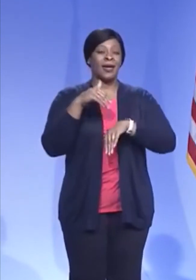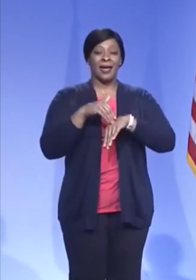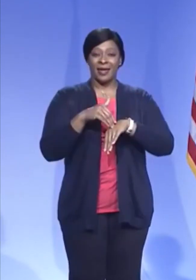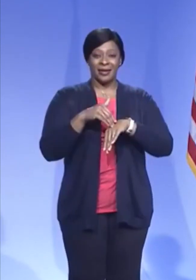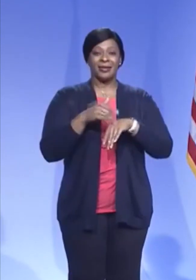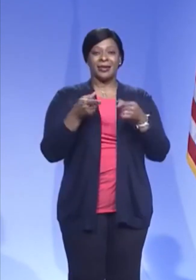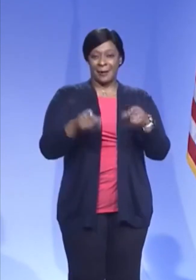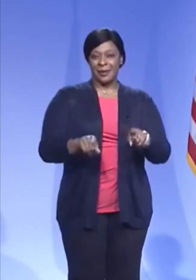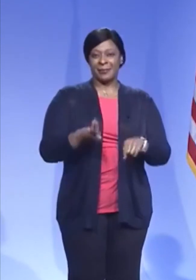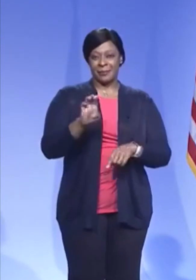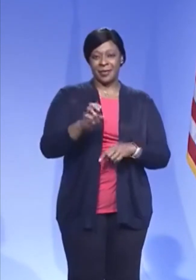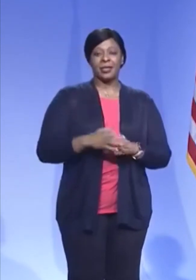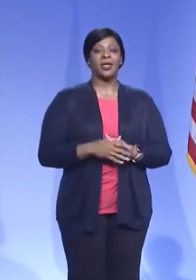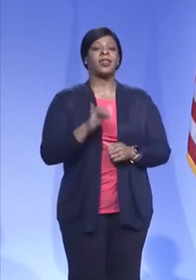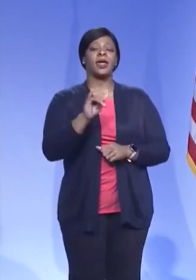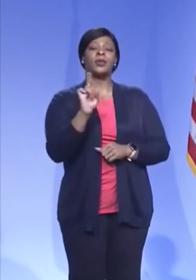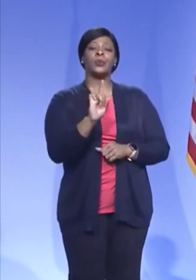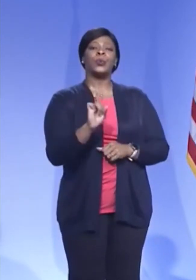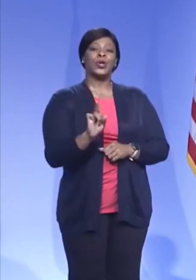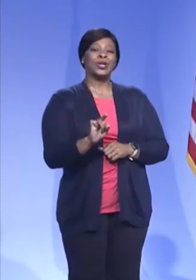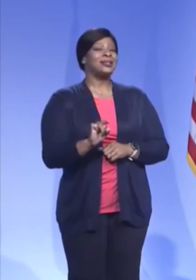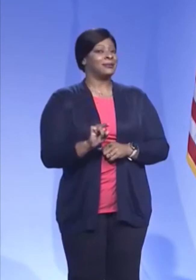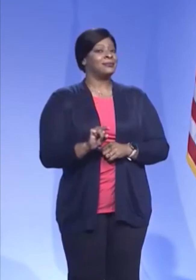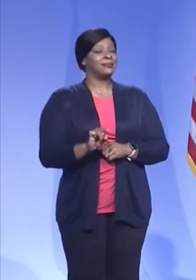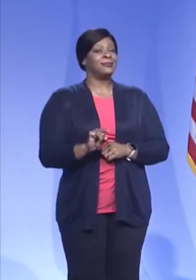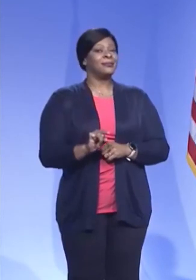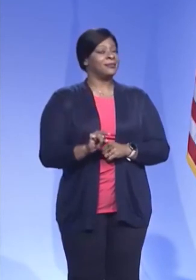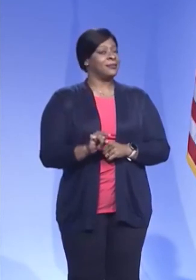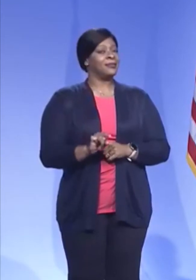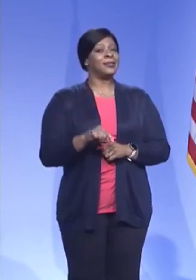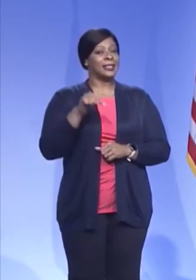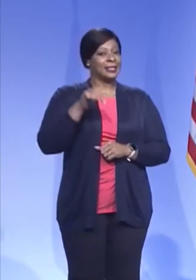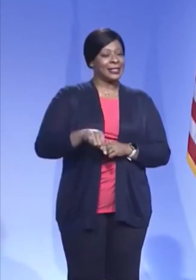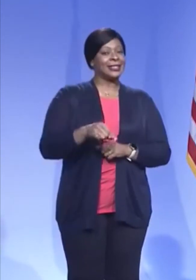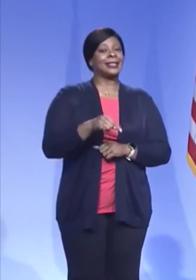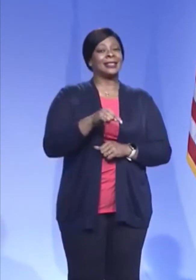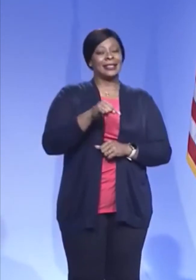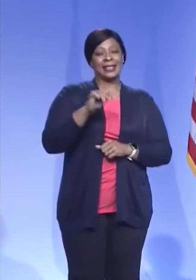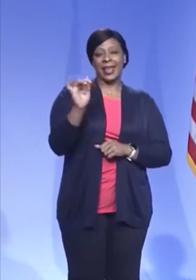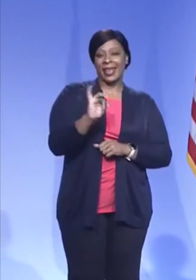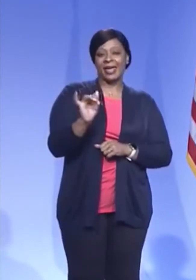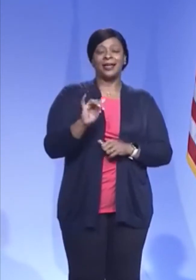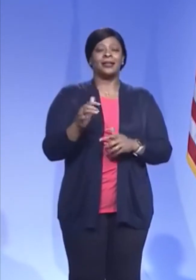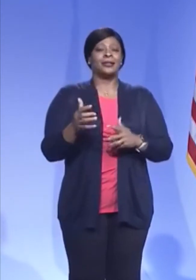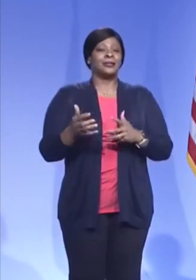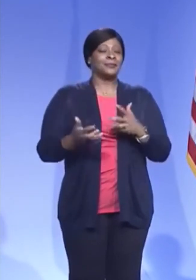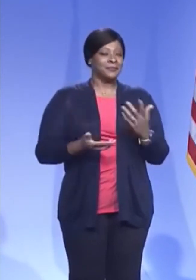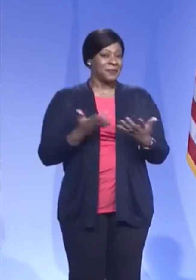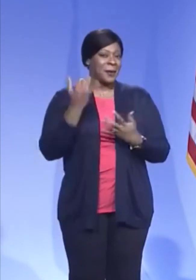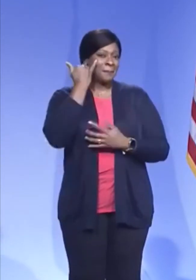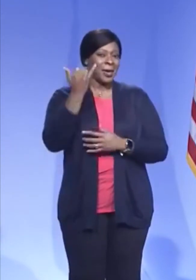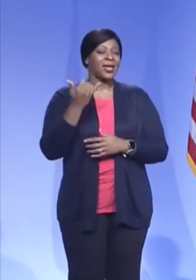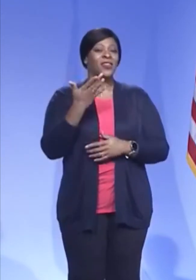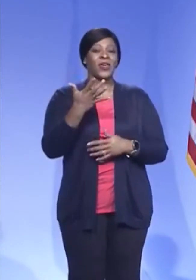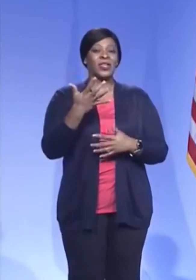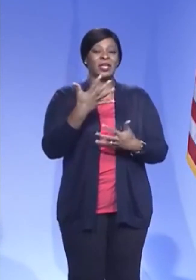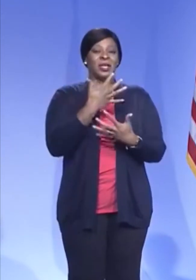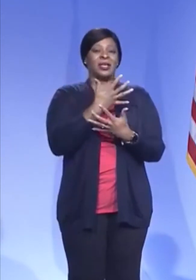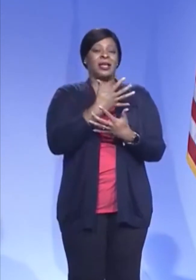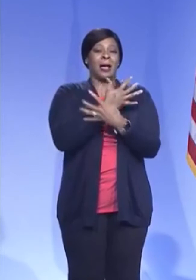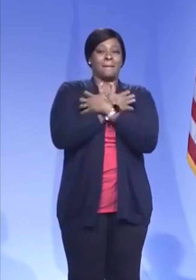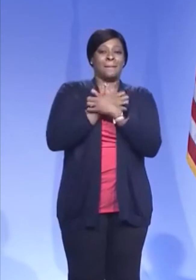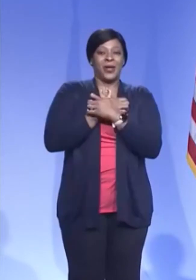be. That's where this thing is. It's like, just imagine there's a bear behind every